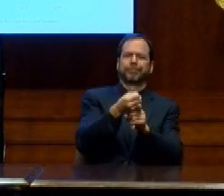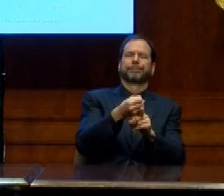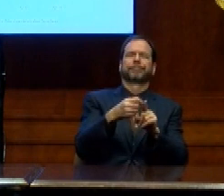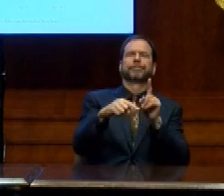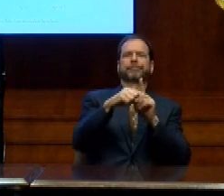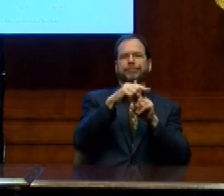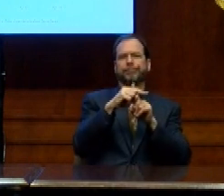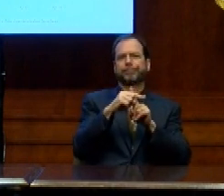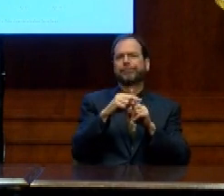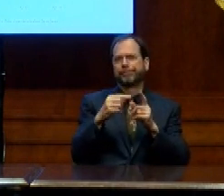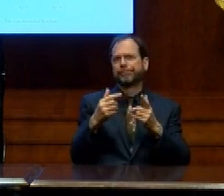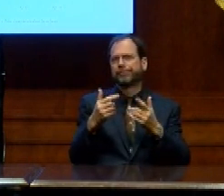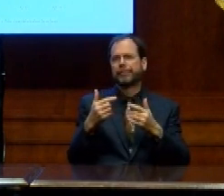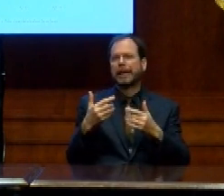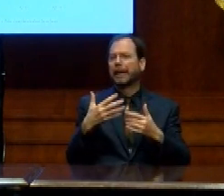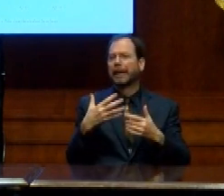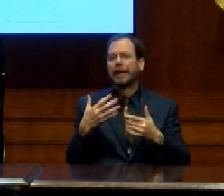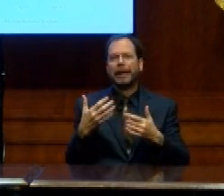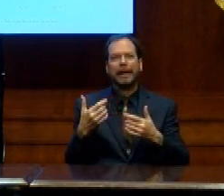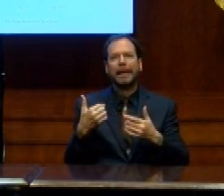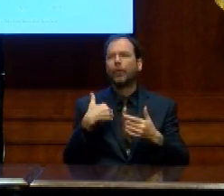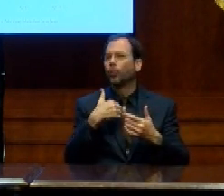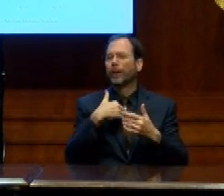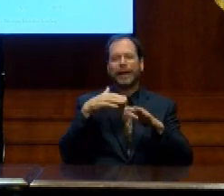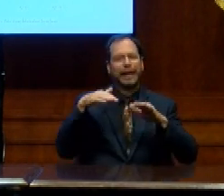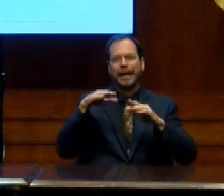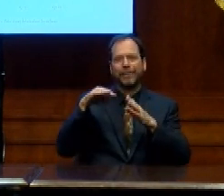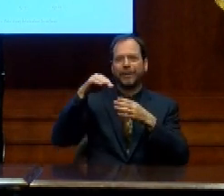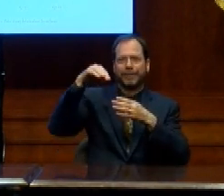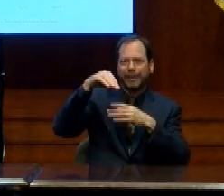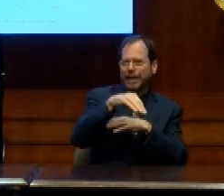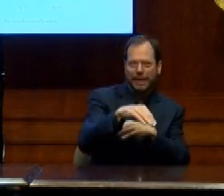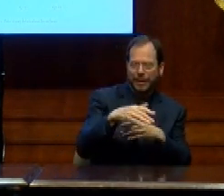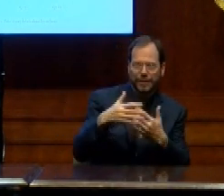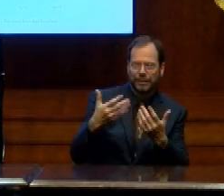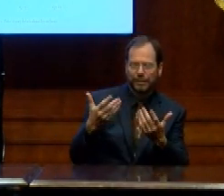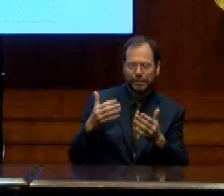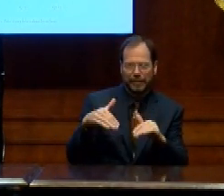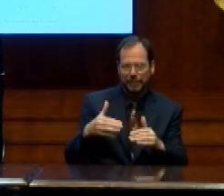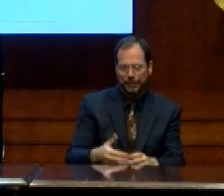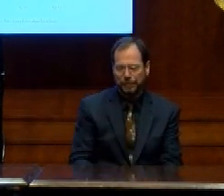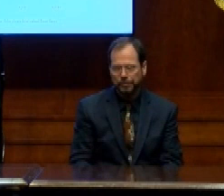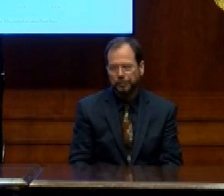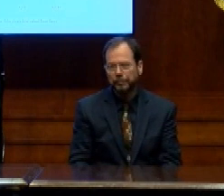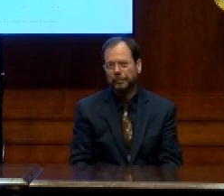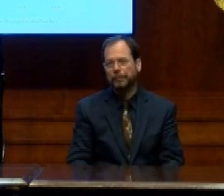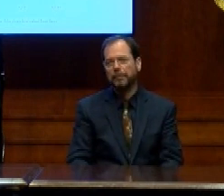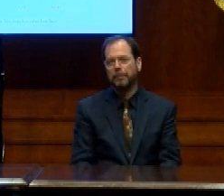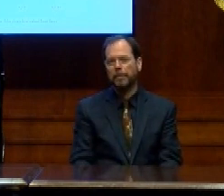positive, and we have not yet begun to go on the downslope side of that curve.